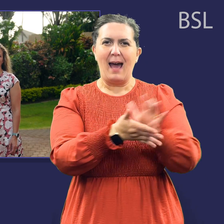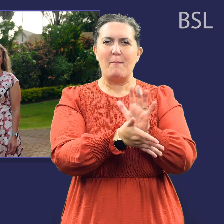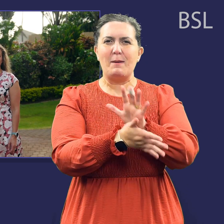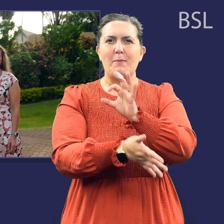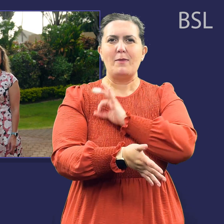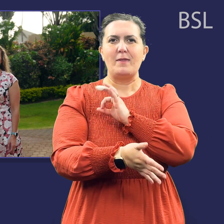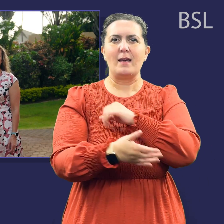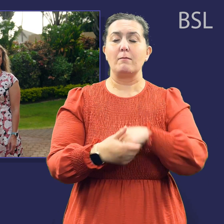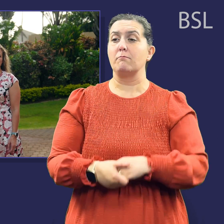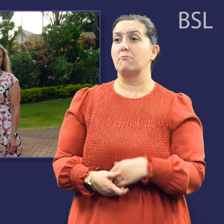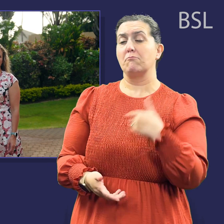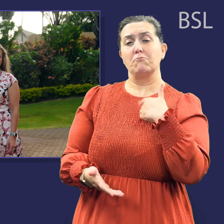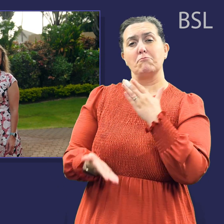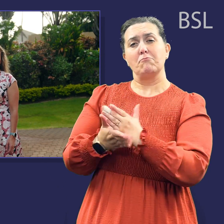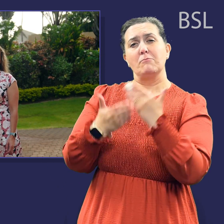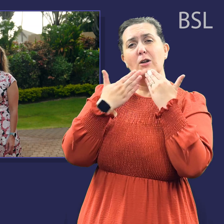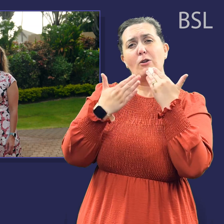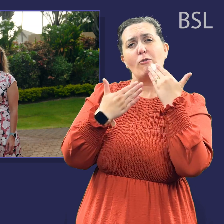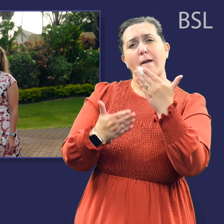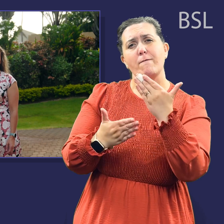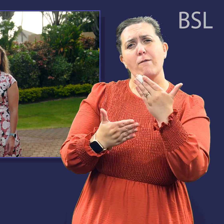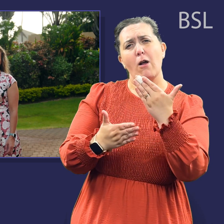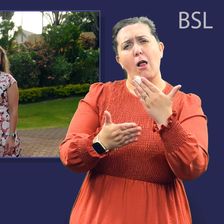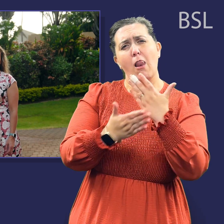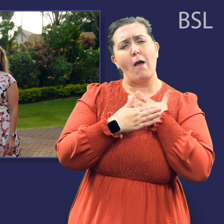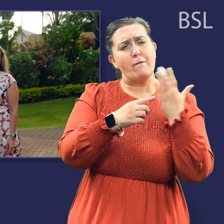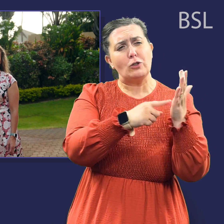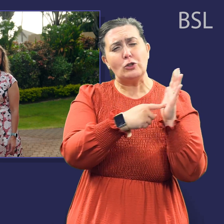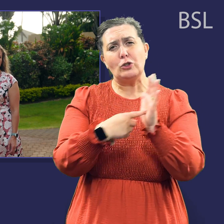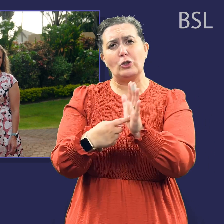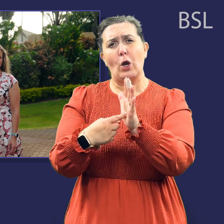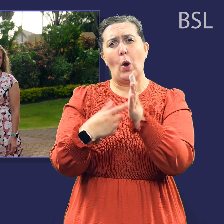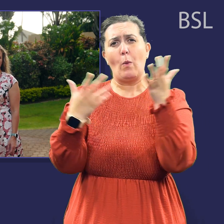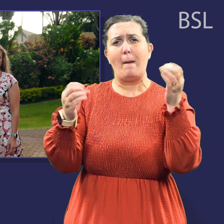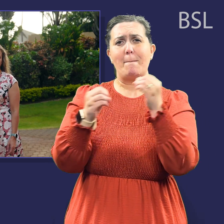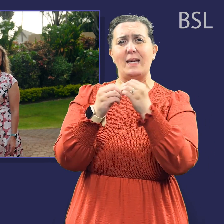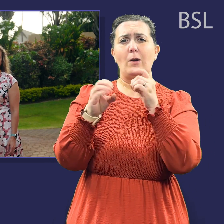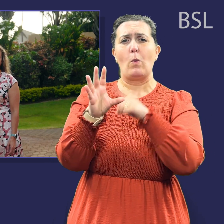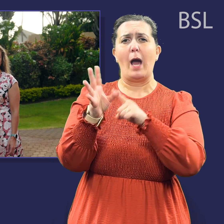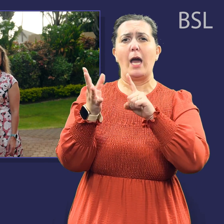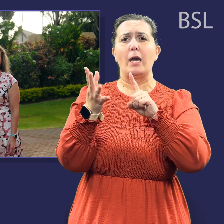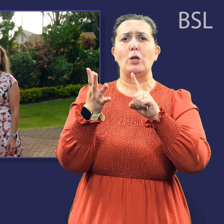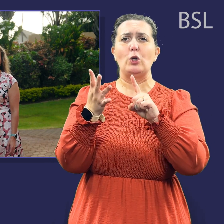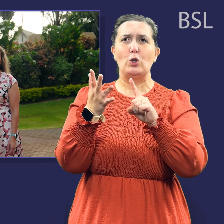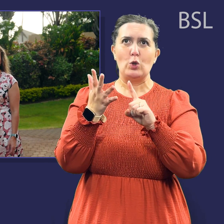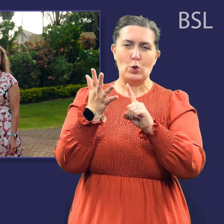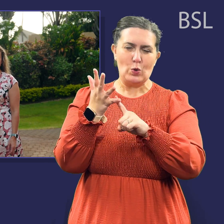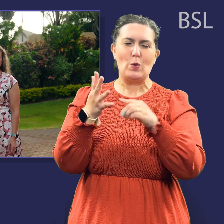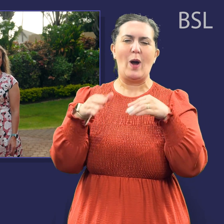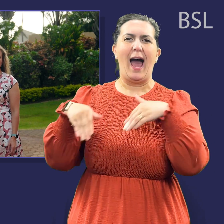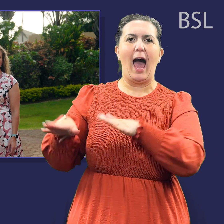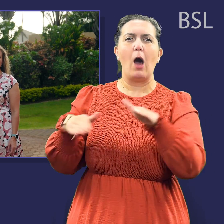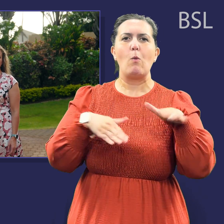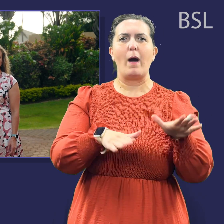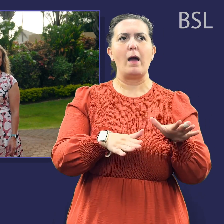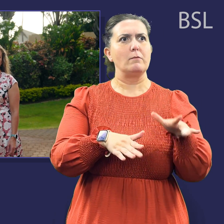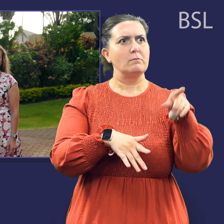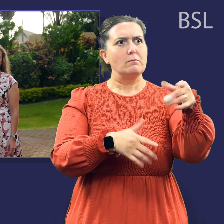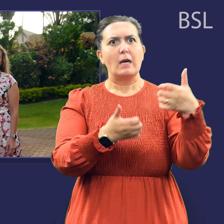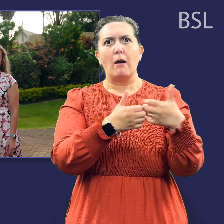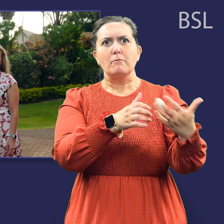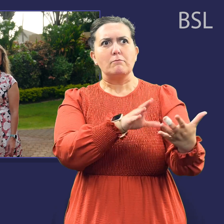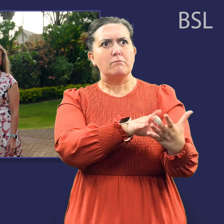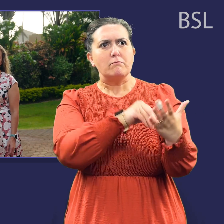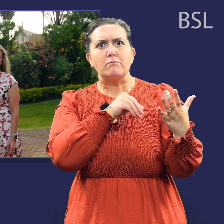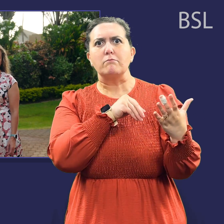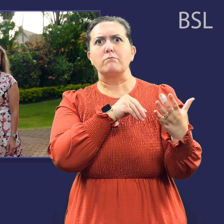birthday. We are deeply grateful for the love you show to us here at BYU Hawaii and for your example in serving each of us with